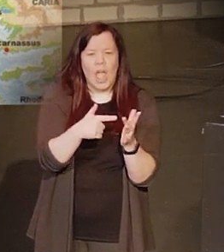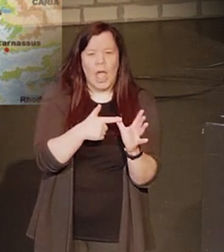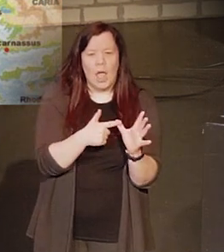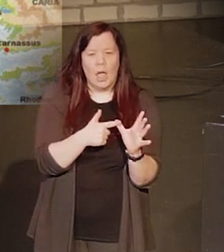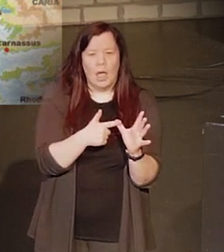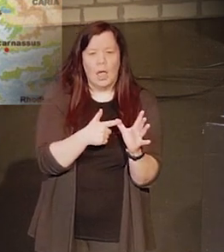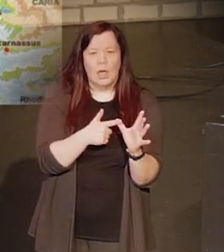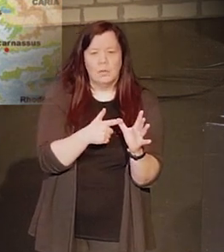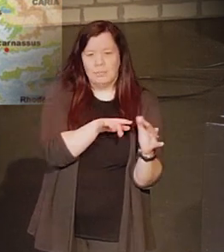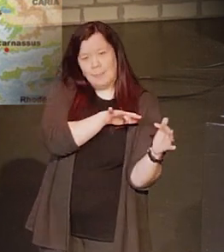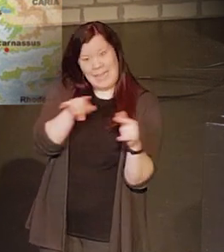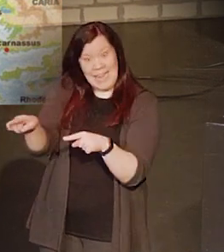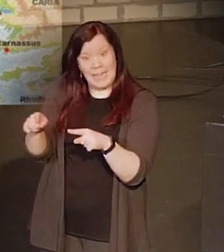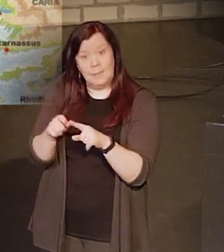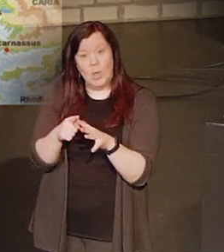Okay.